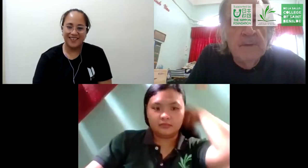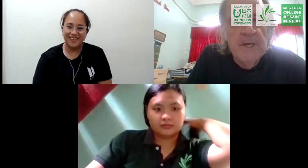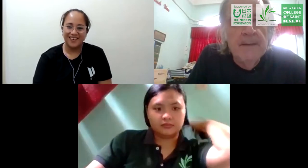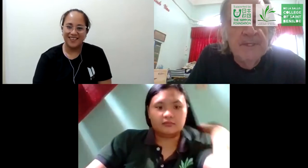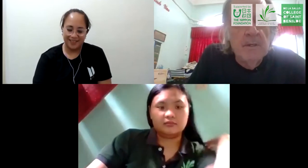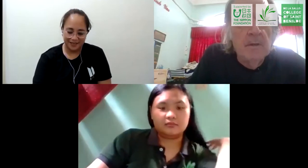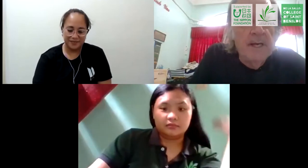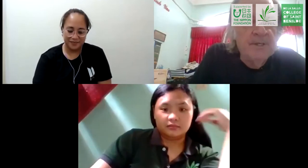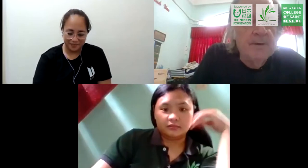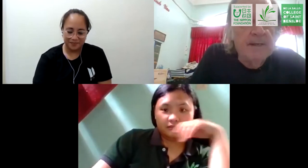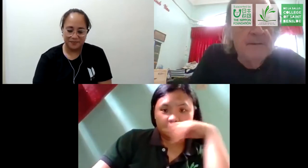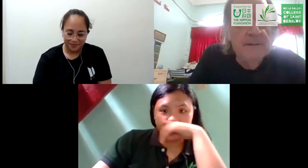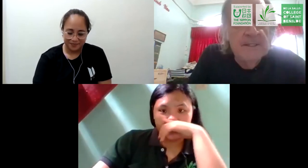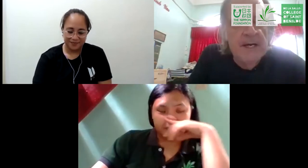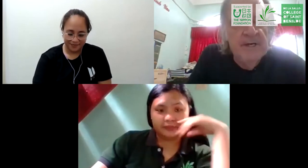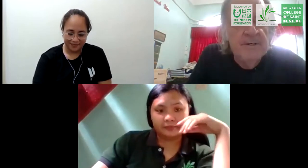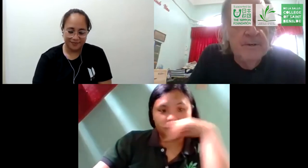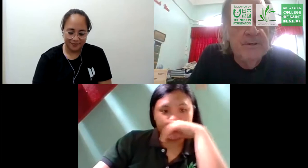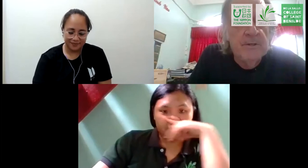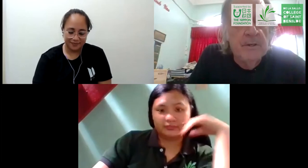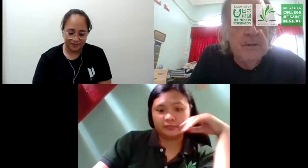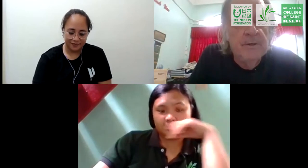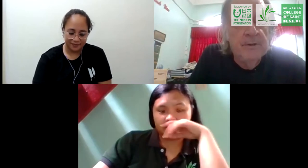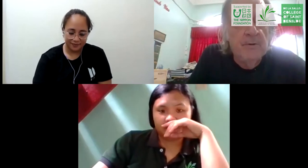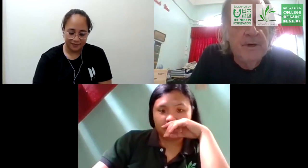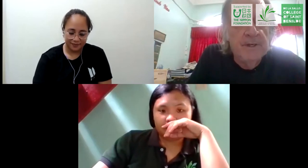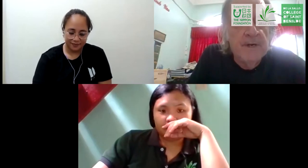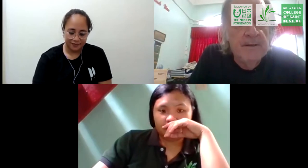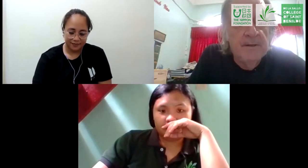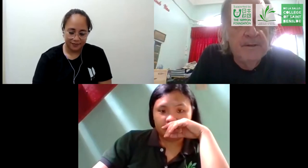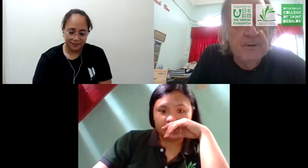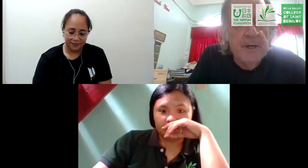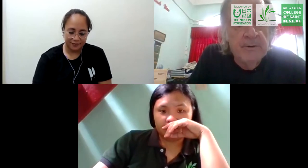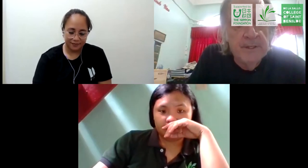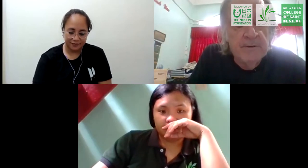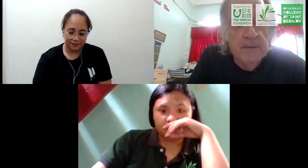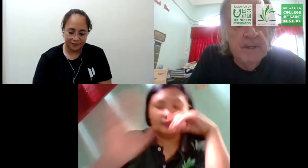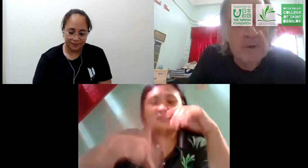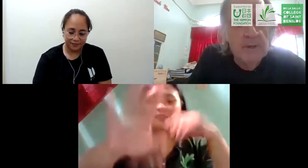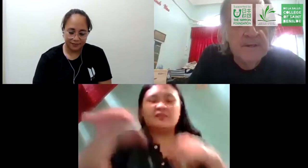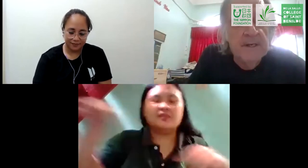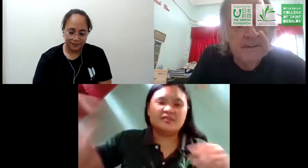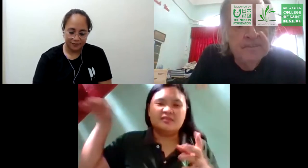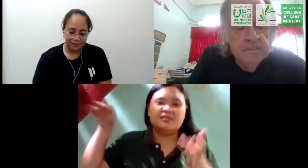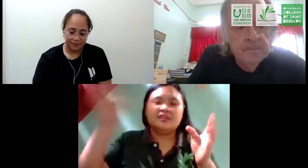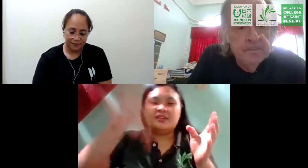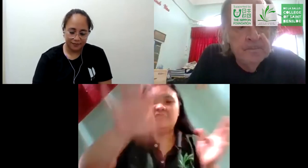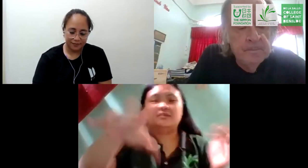sometimes is a little abstract. It's kind of easier just to look at the drawings rather than to try to transcribe them holistically. And you